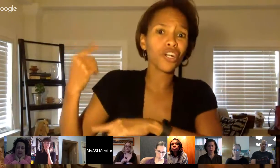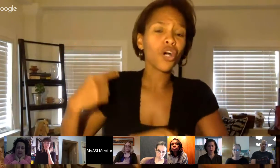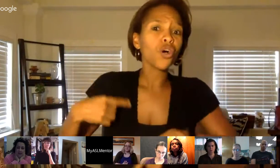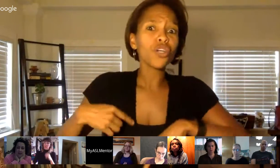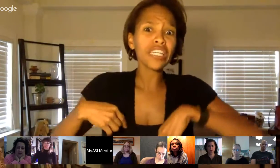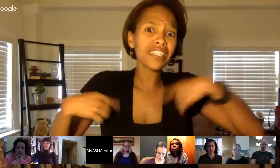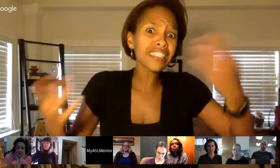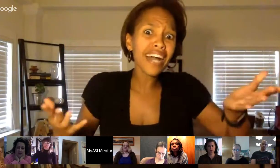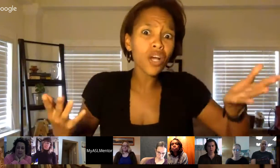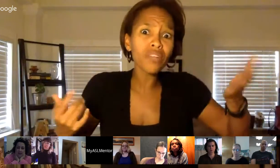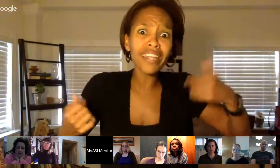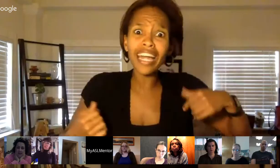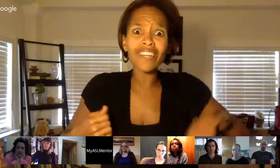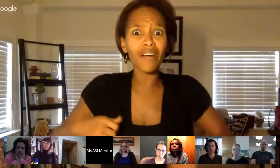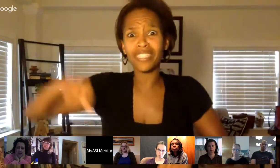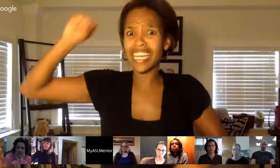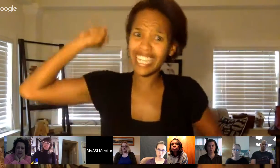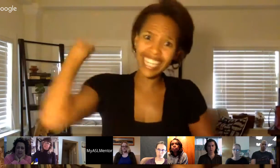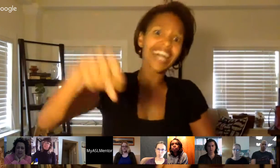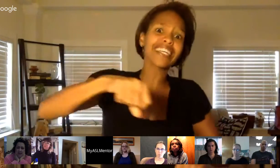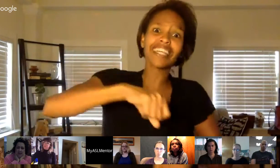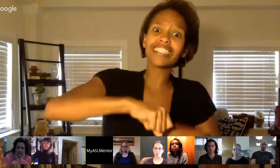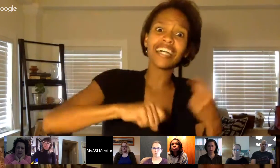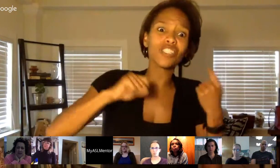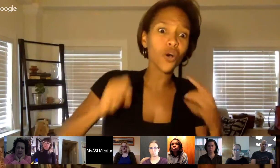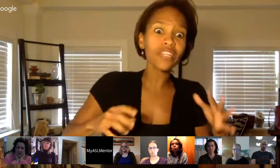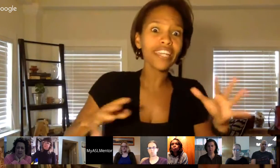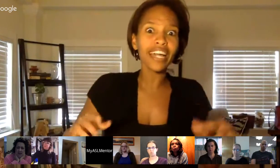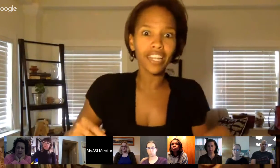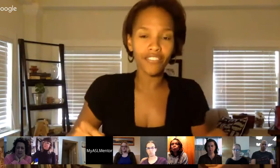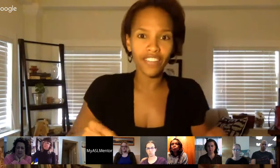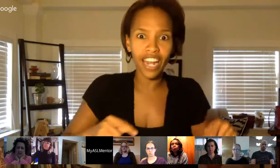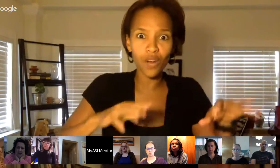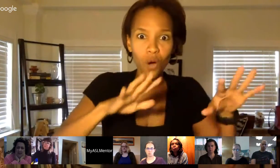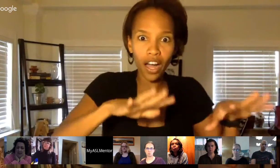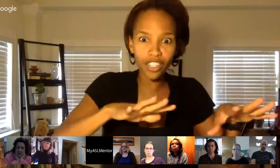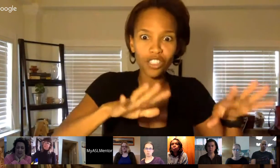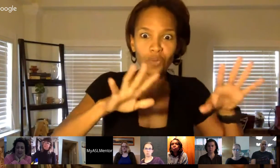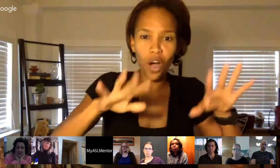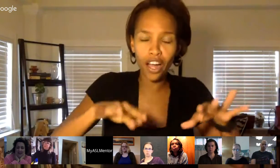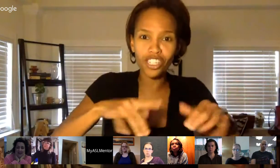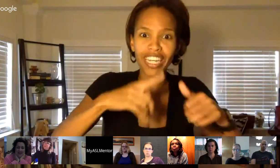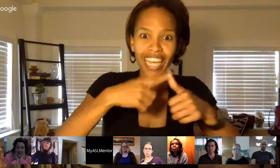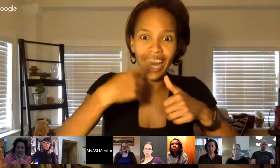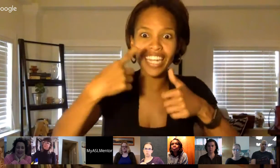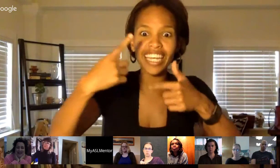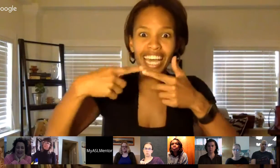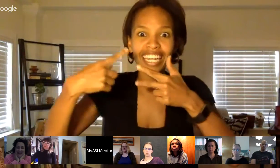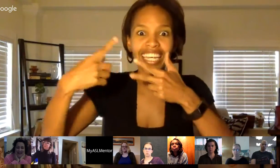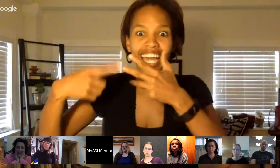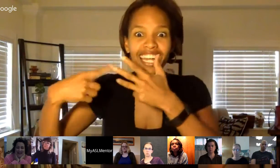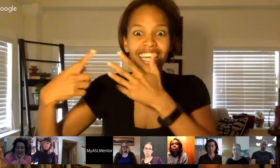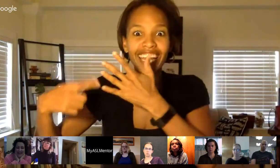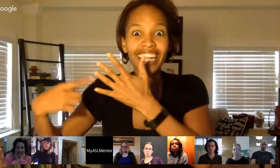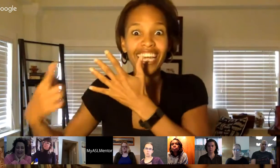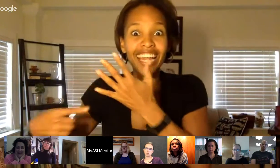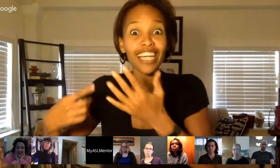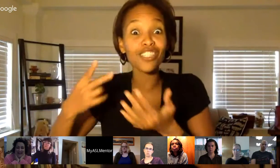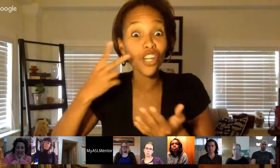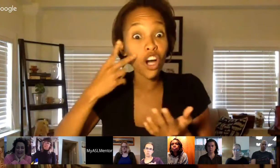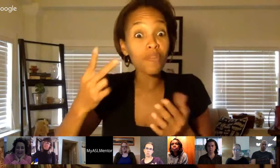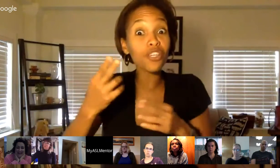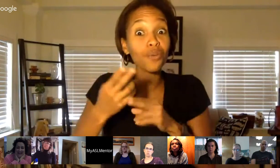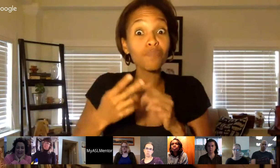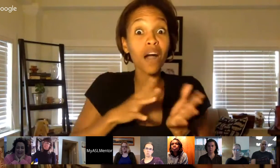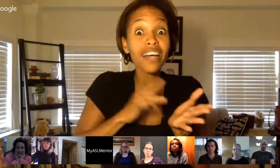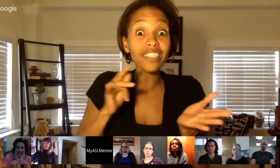year. Is this sign only negative? I would say, yes, that sign is only negative. And then I watched and watched, and again and again and again and again and again, I